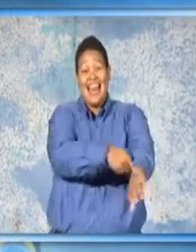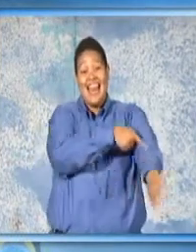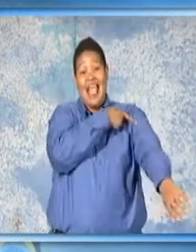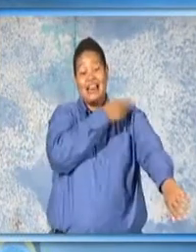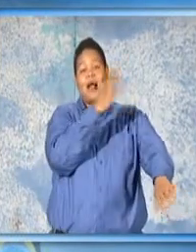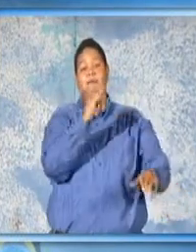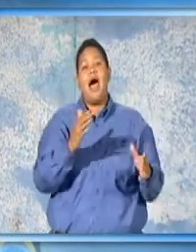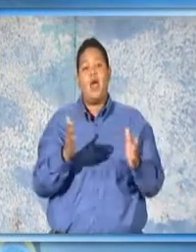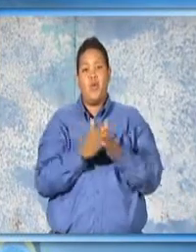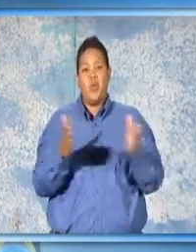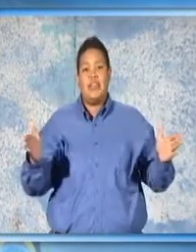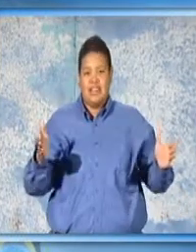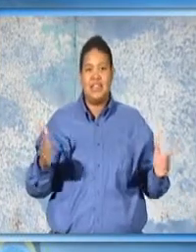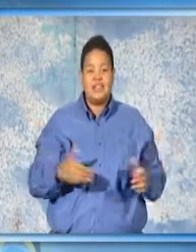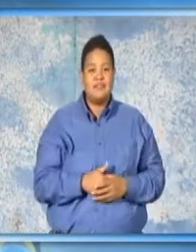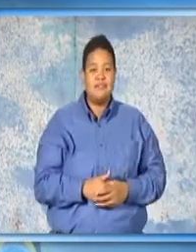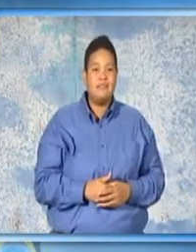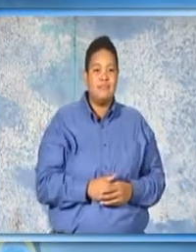width.